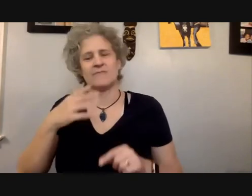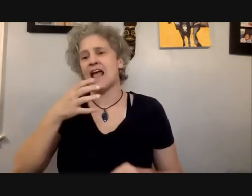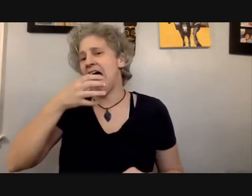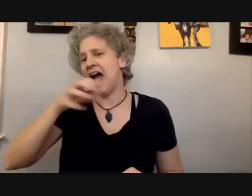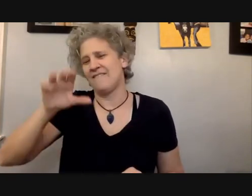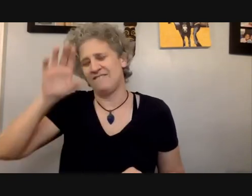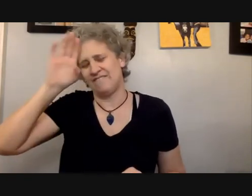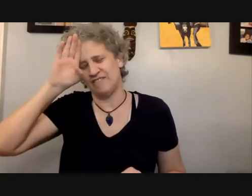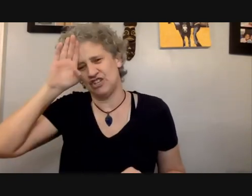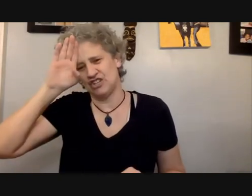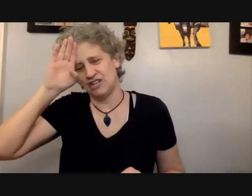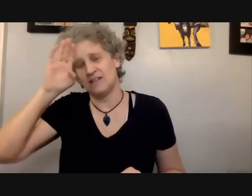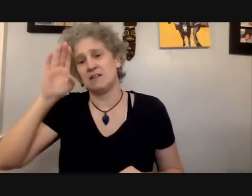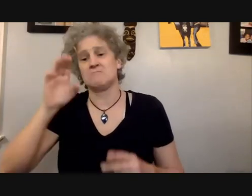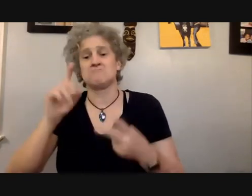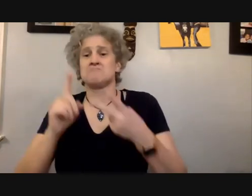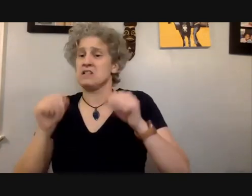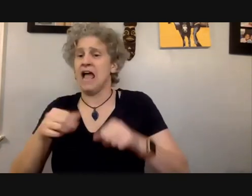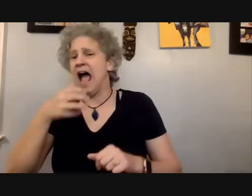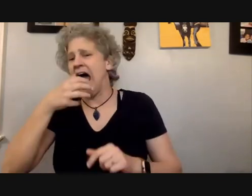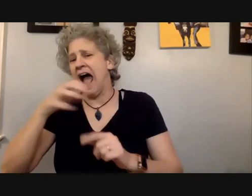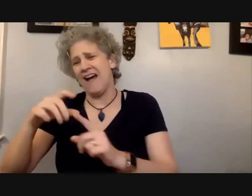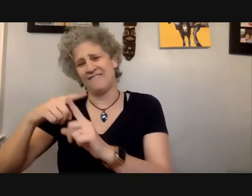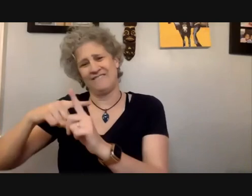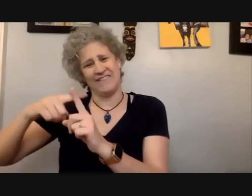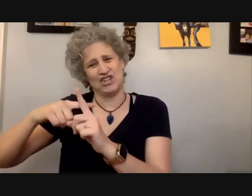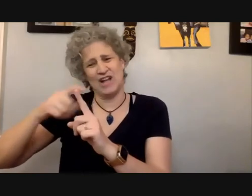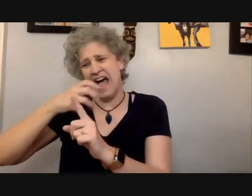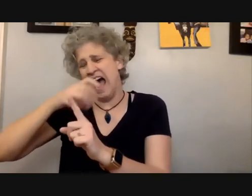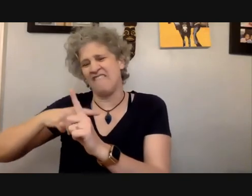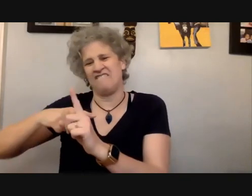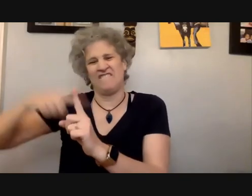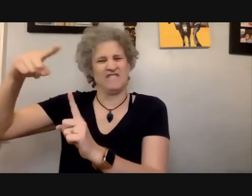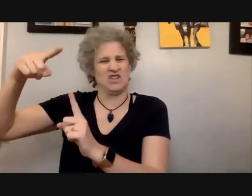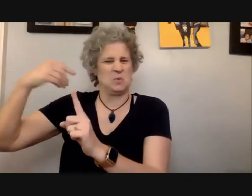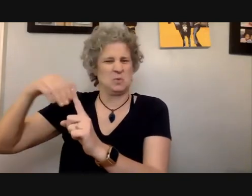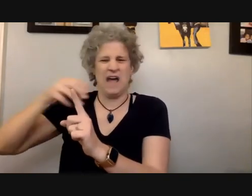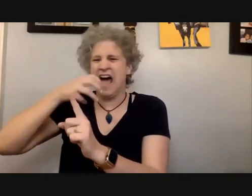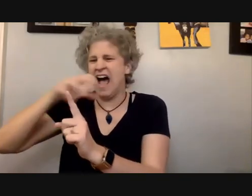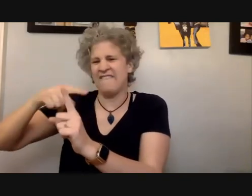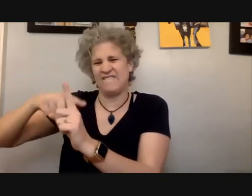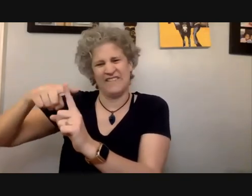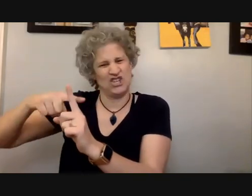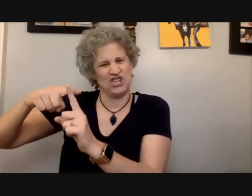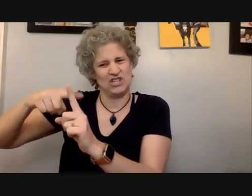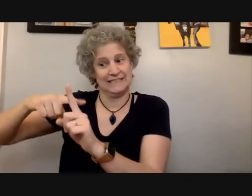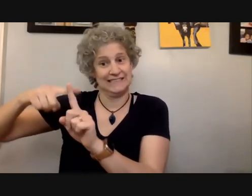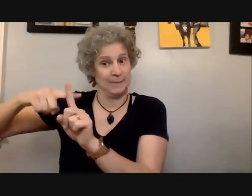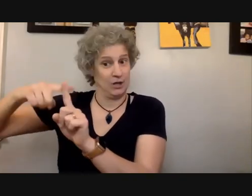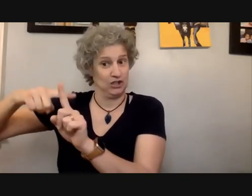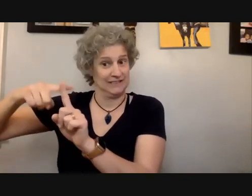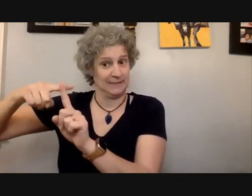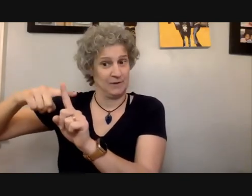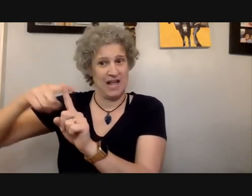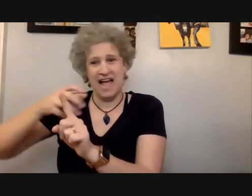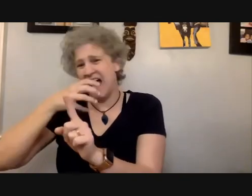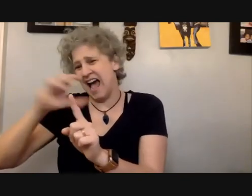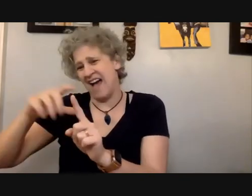So this is an older sign, fever, like putting your back of your hand on someone's head. And then most of the time you will